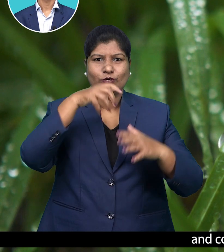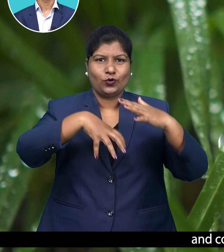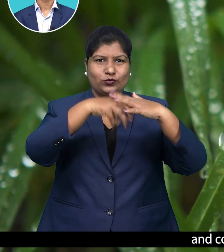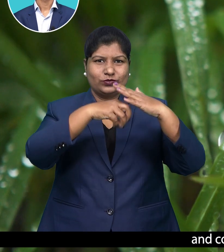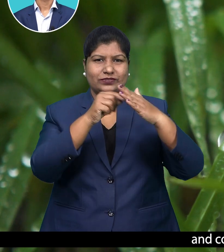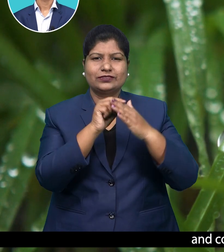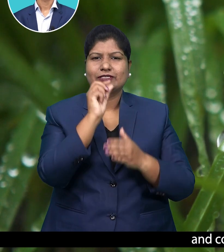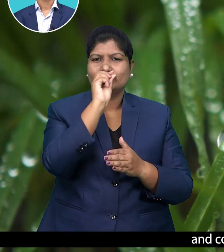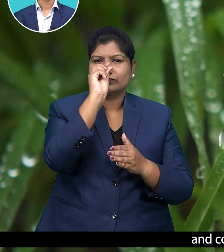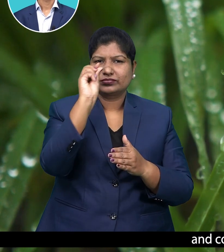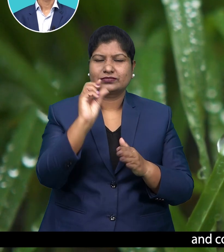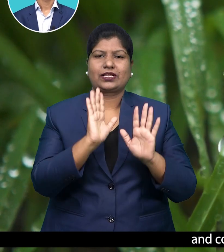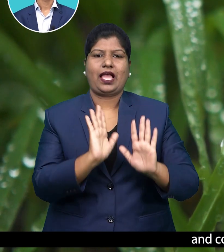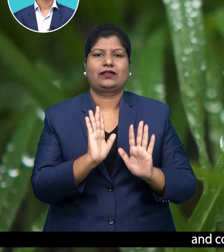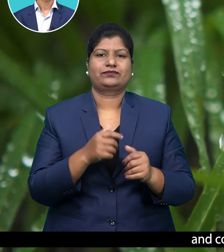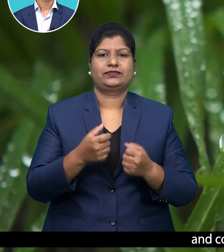begins.